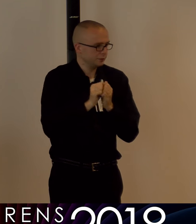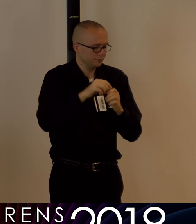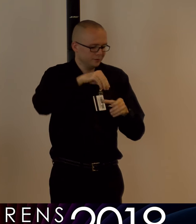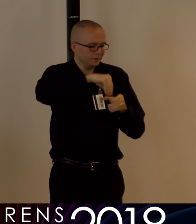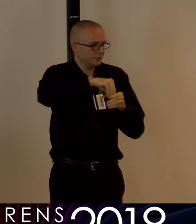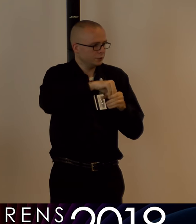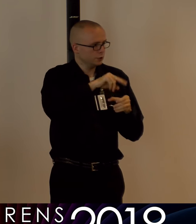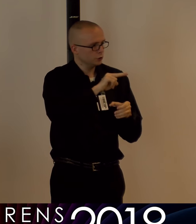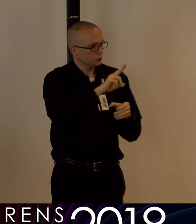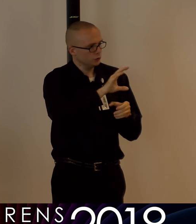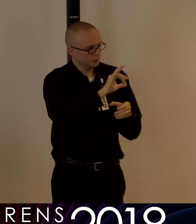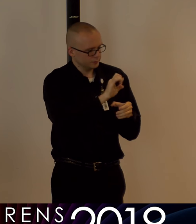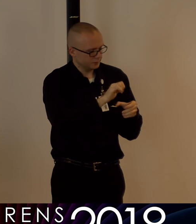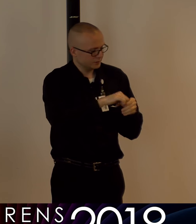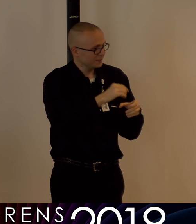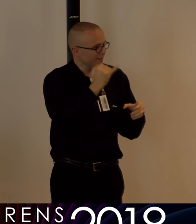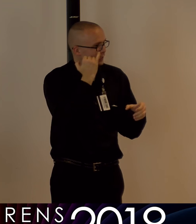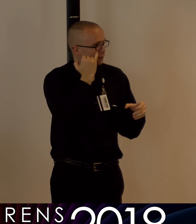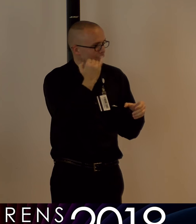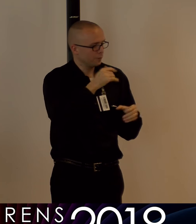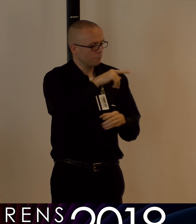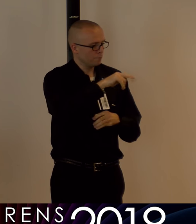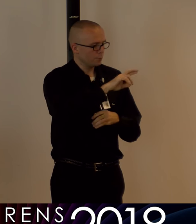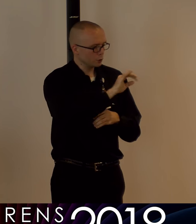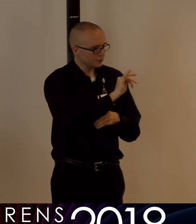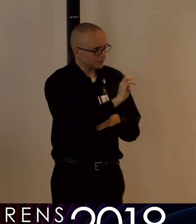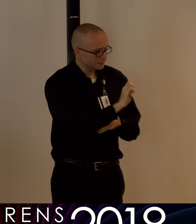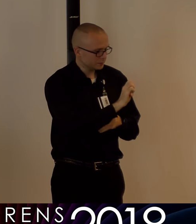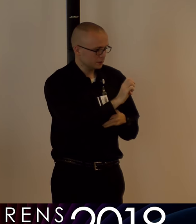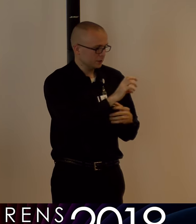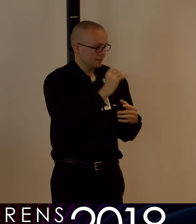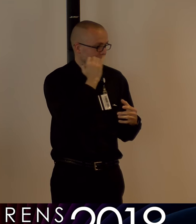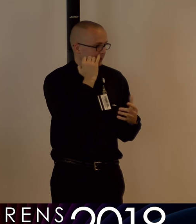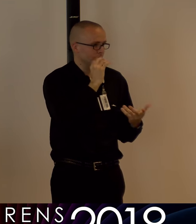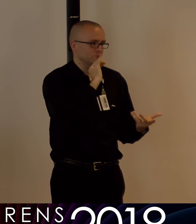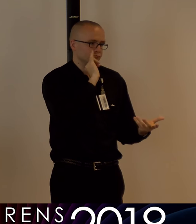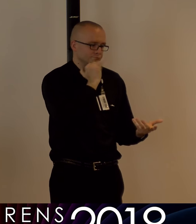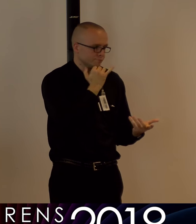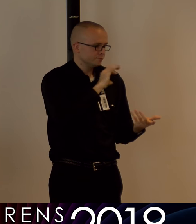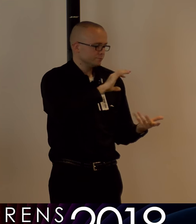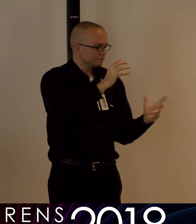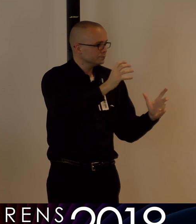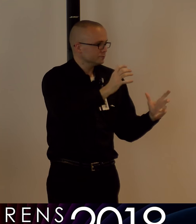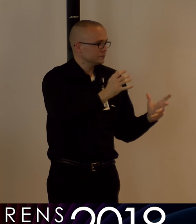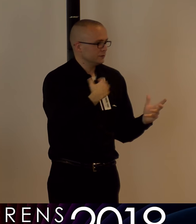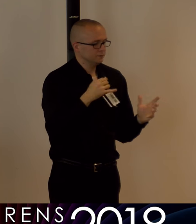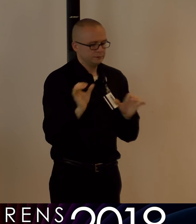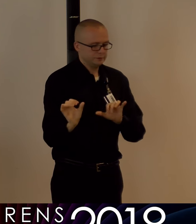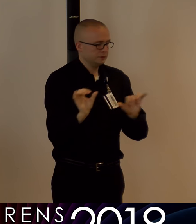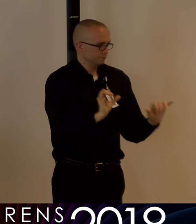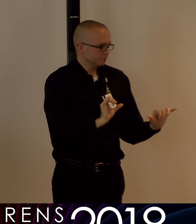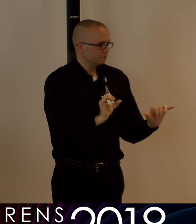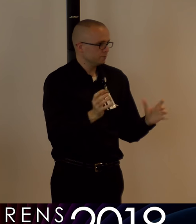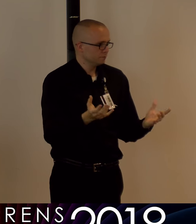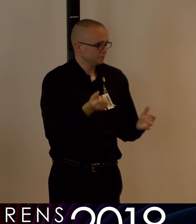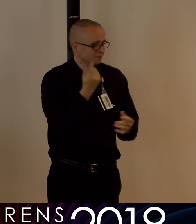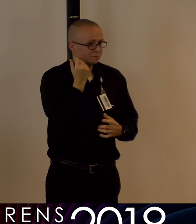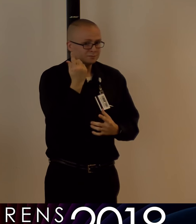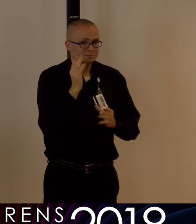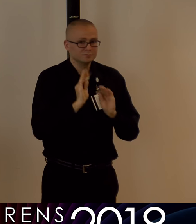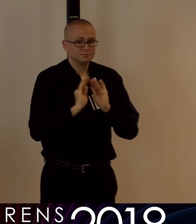nucleus. So that if you have a complex of proteins and you disrupt any one of them, you get similar features. Does that make